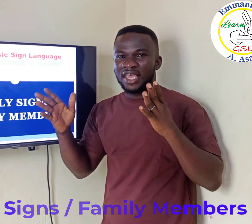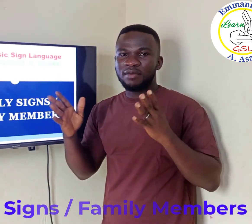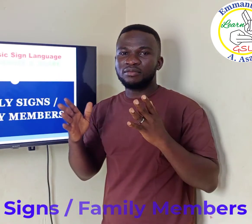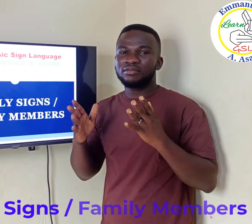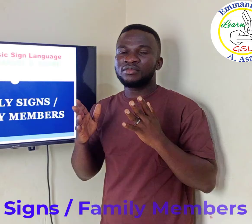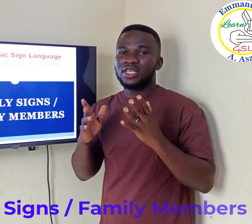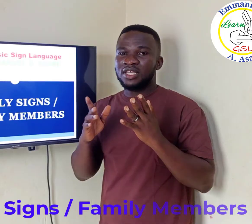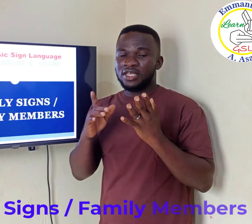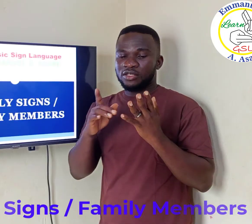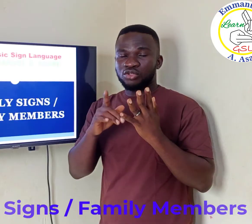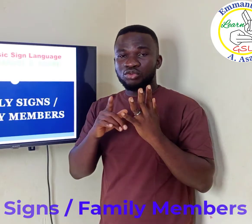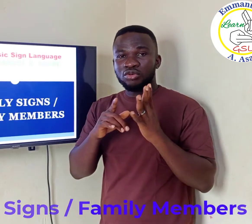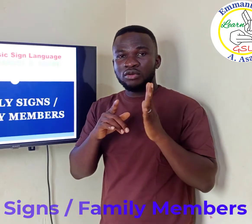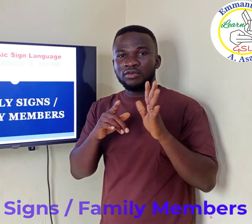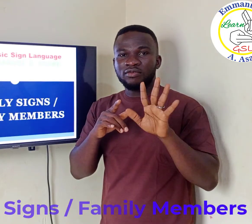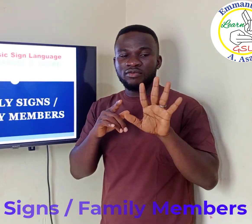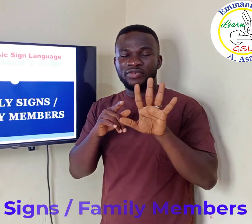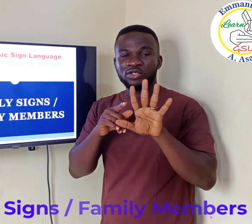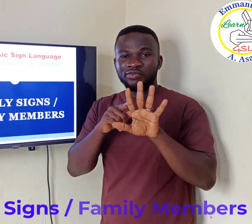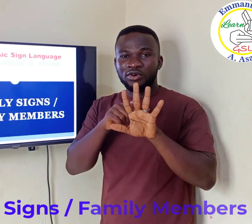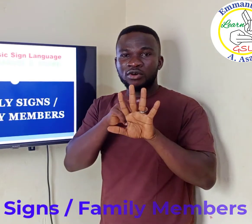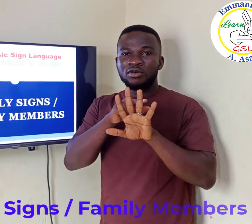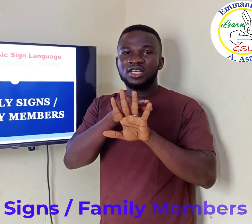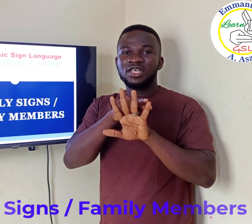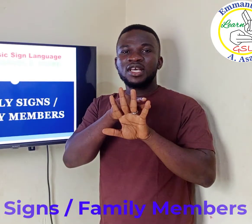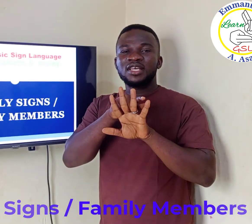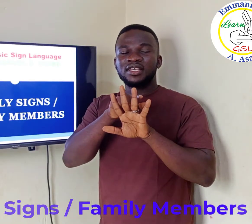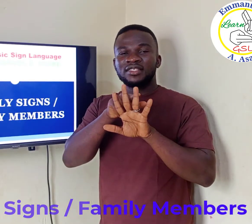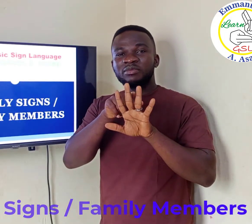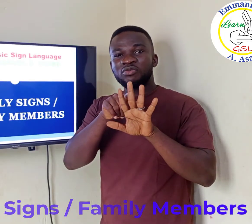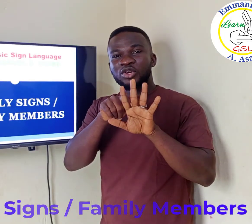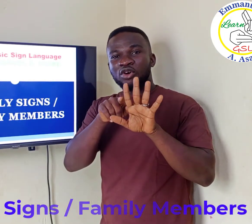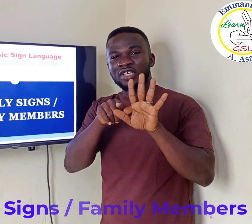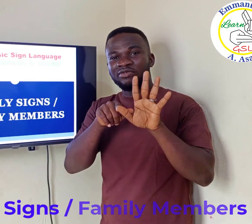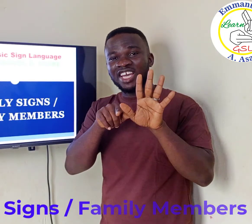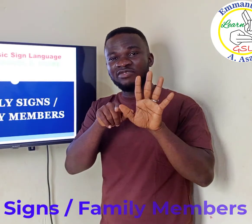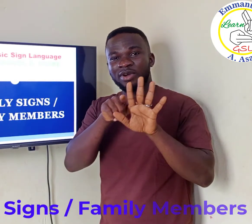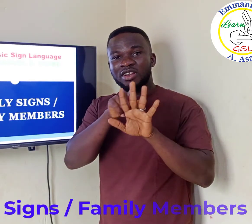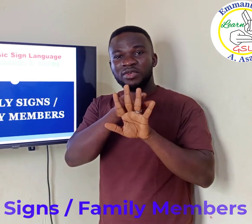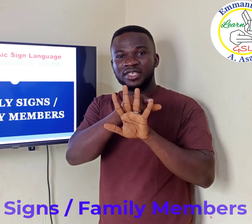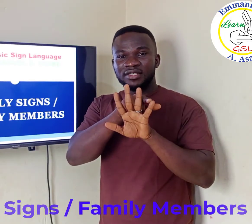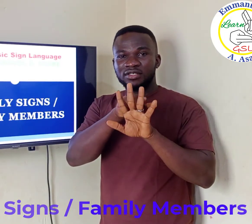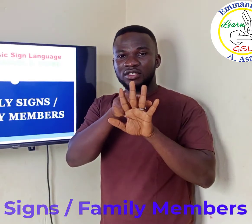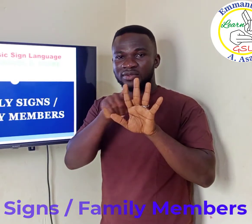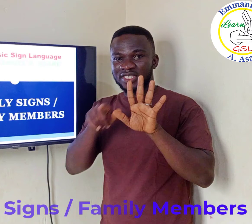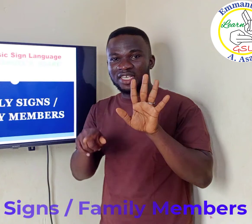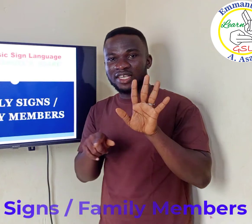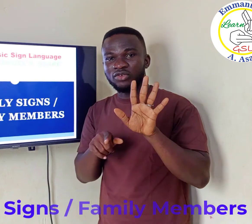same. So, first of all, there's something we call the 5 parameters of sign language.